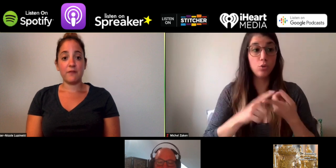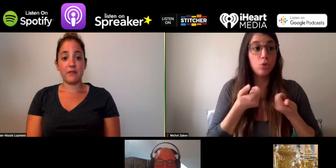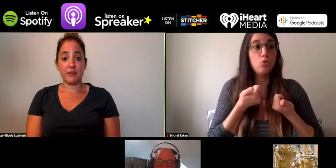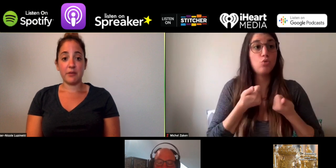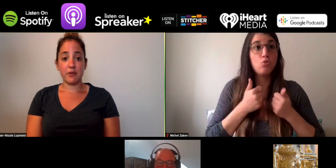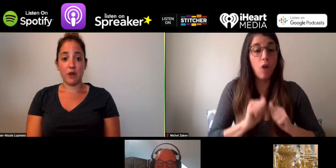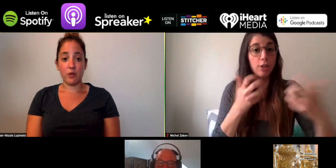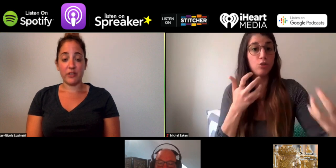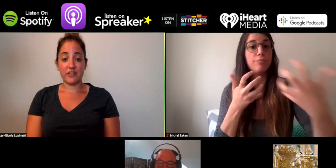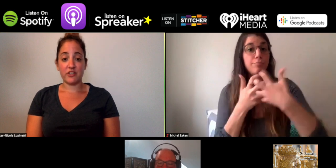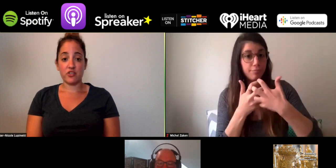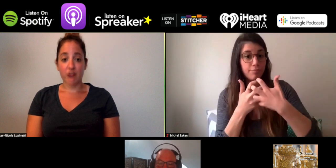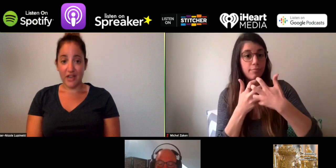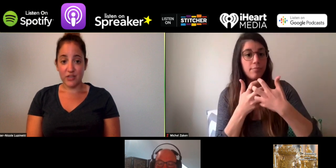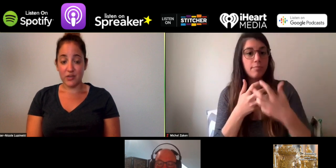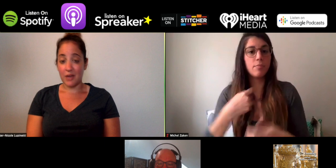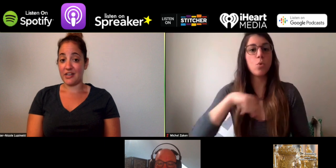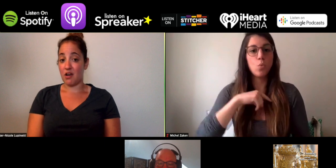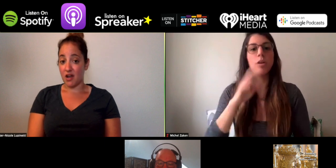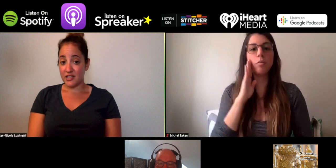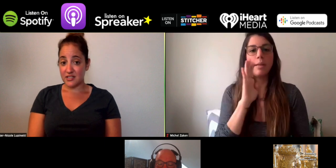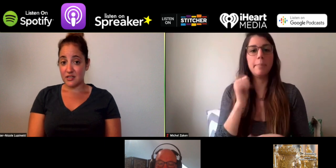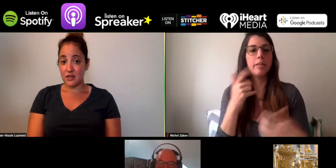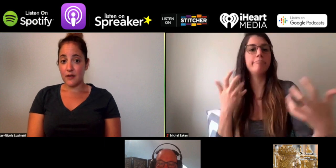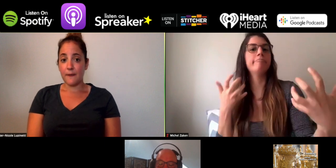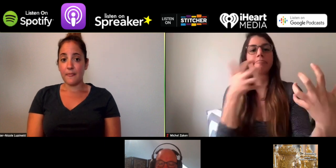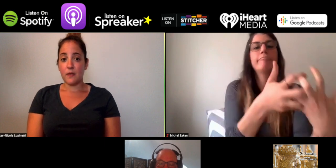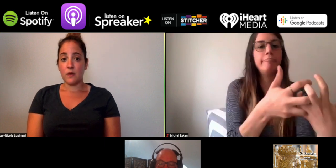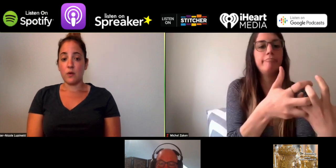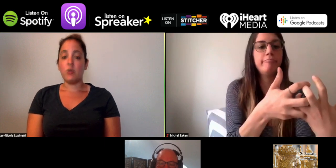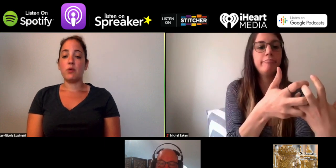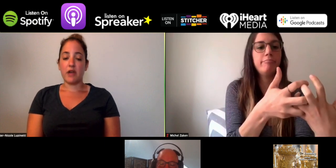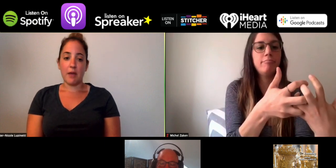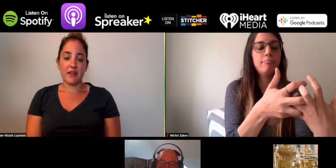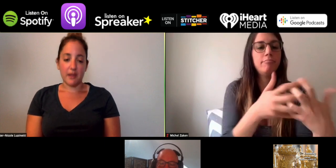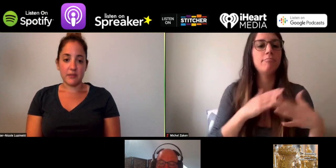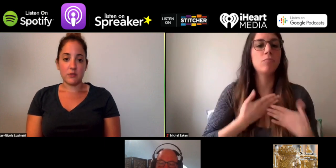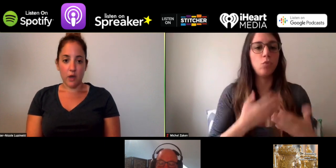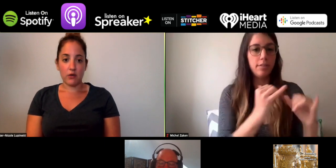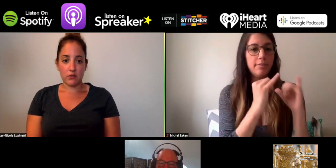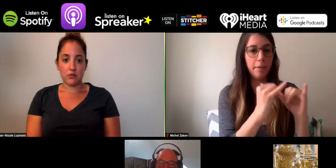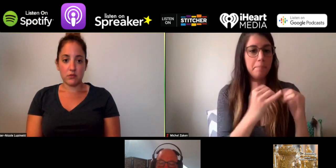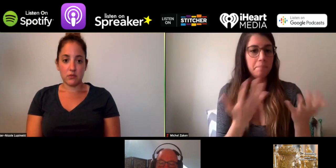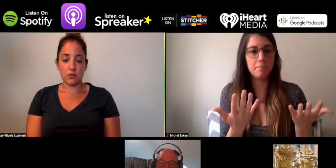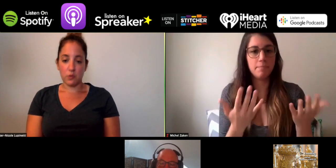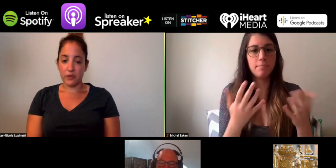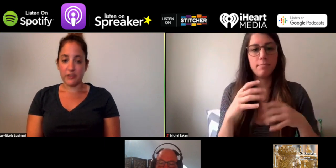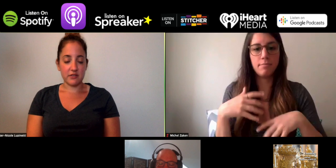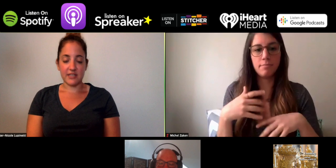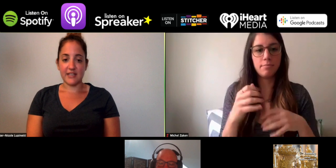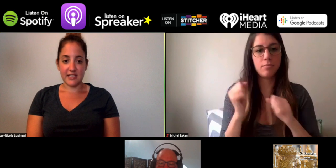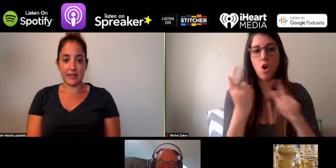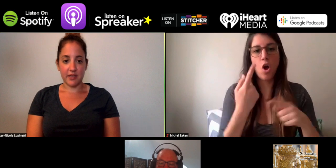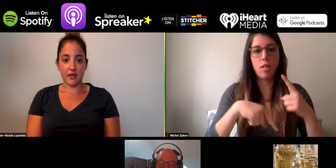If hearing people are willing to try to accommodate us, we will accommodate them as well. We're willing